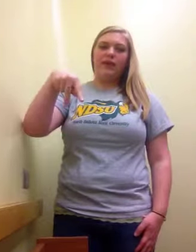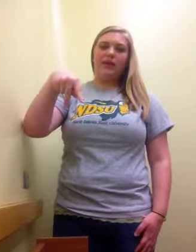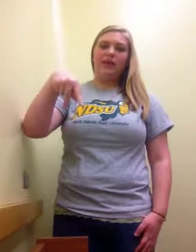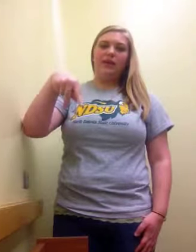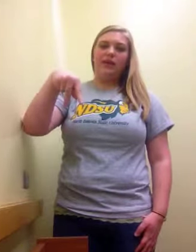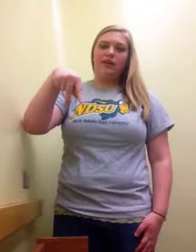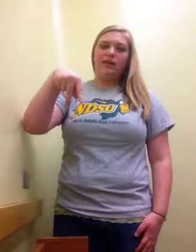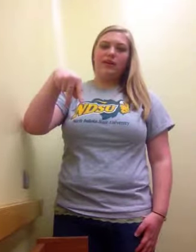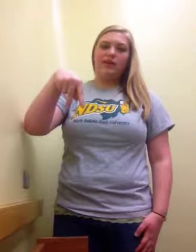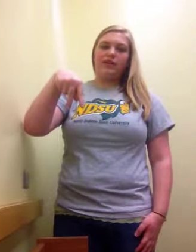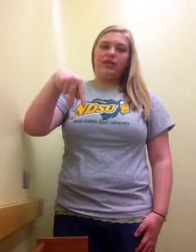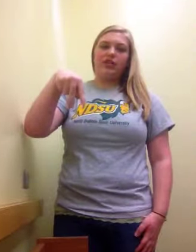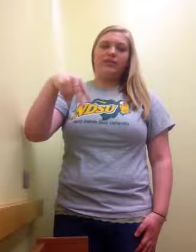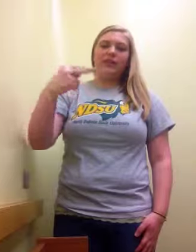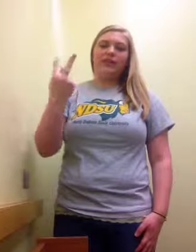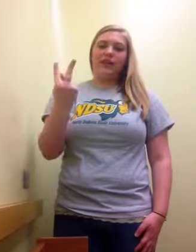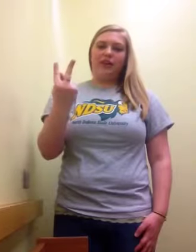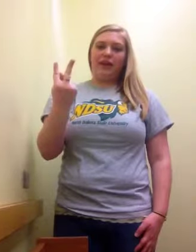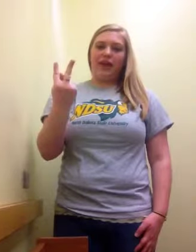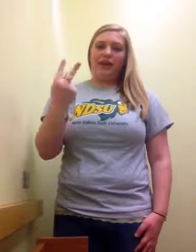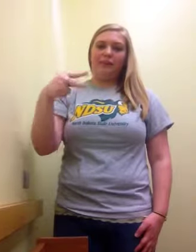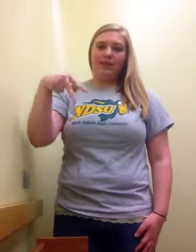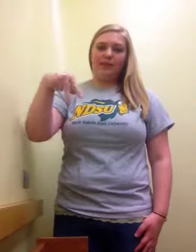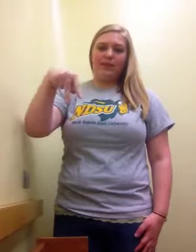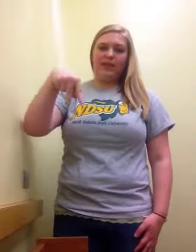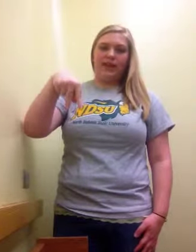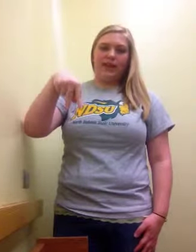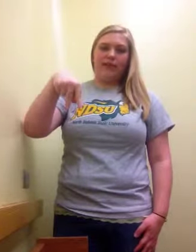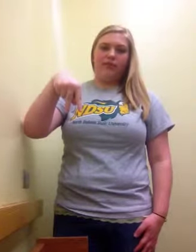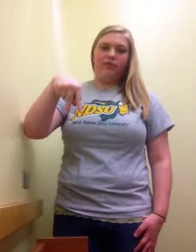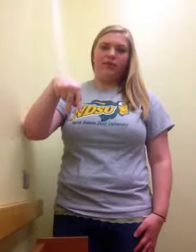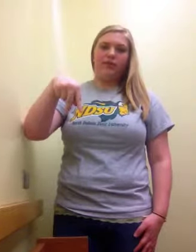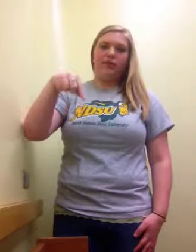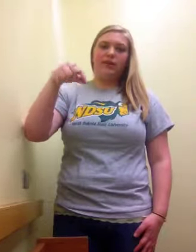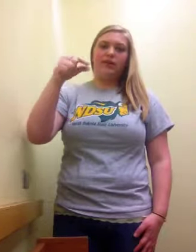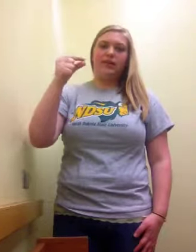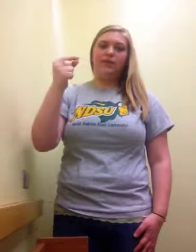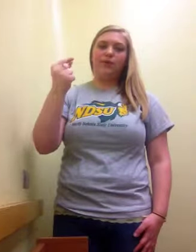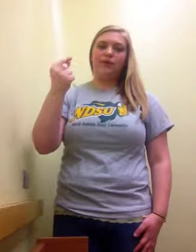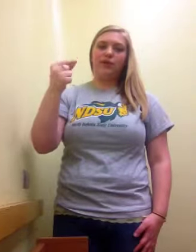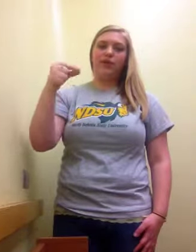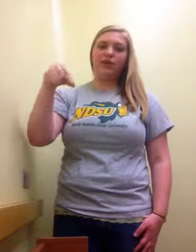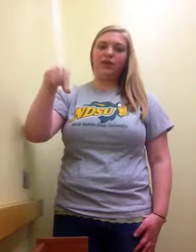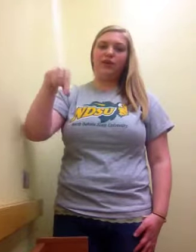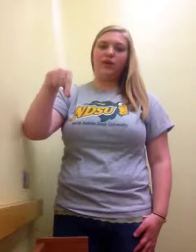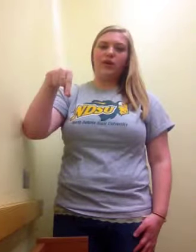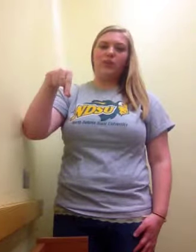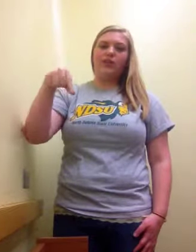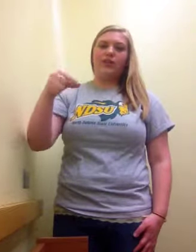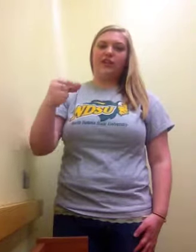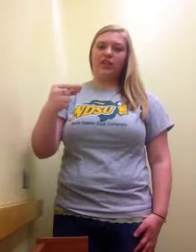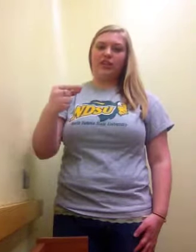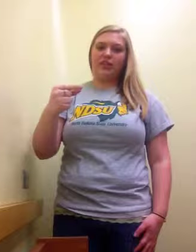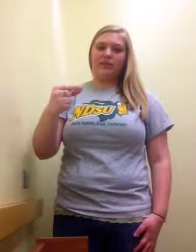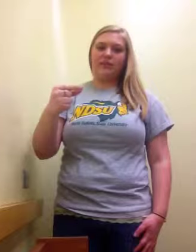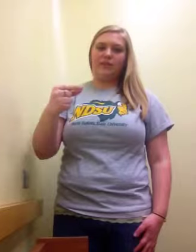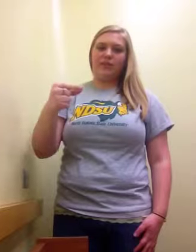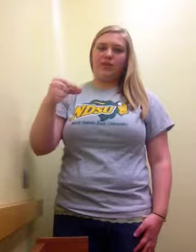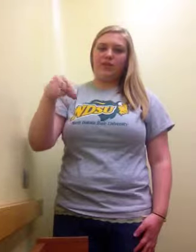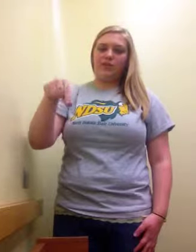P is just like the letter K, but upside down. And the same goes for Q with the letter G. So it